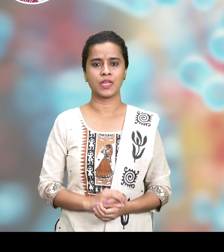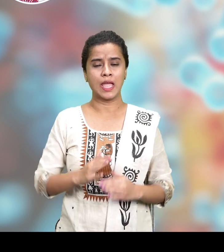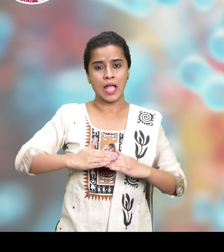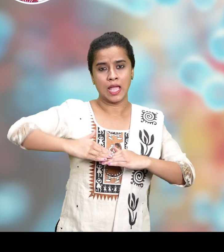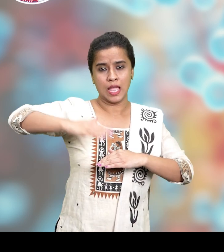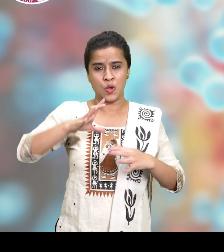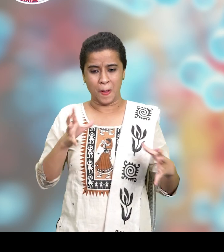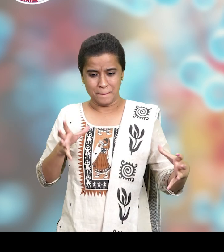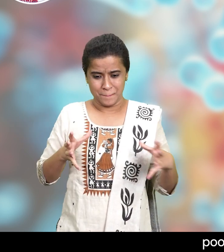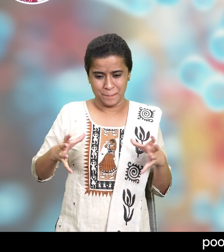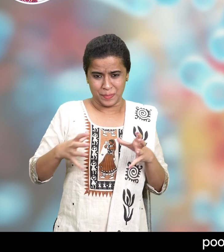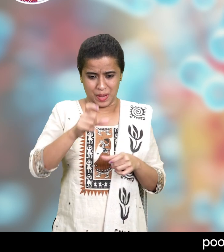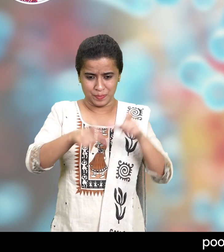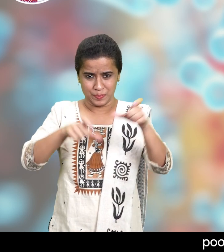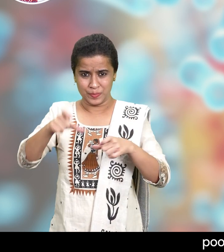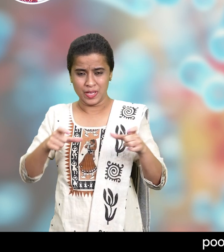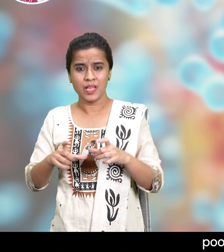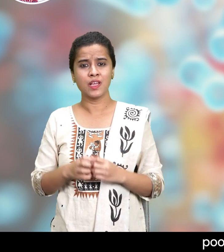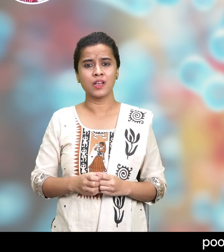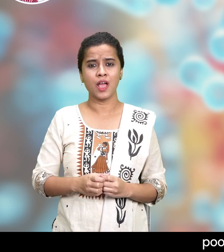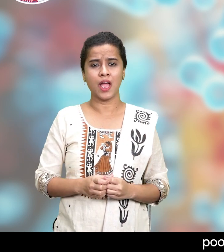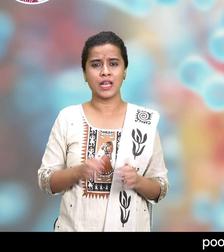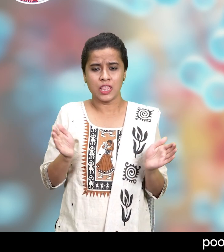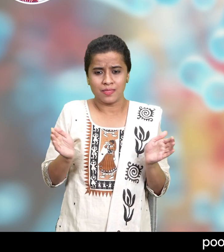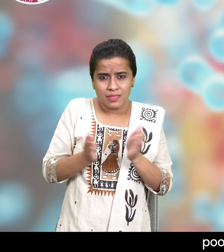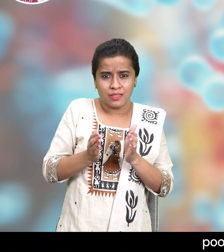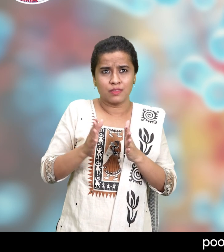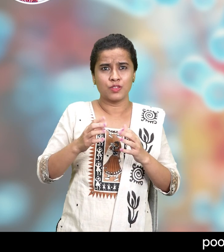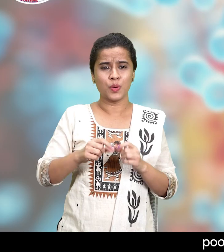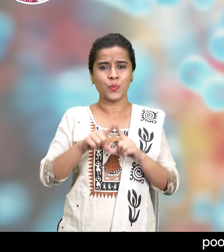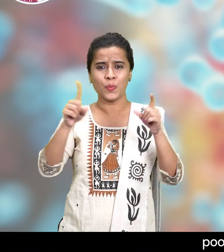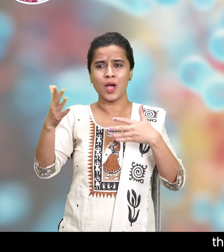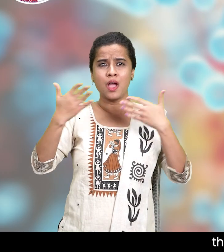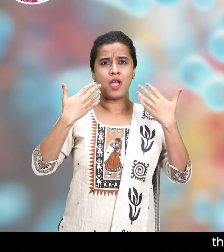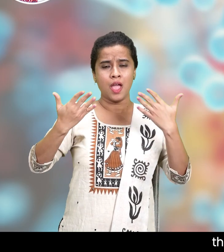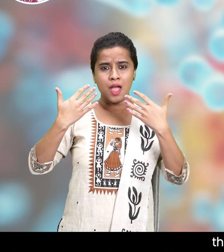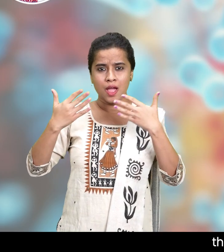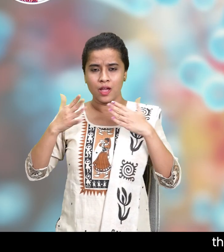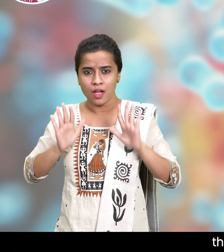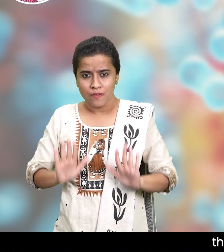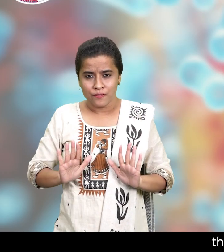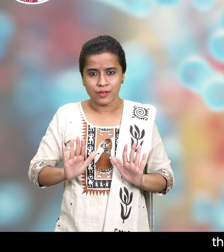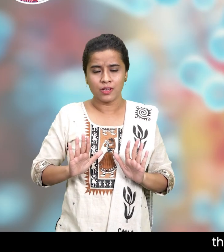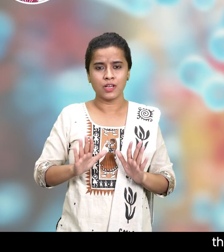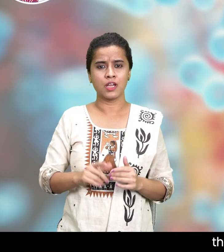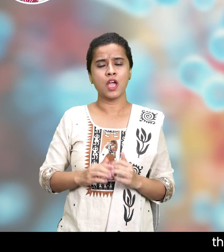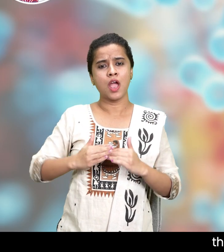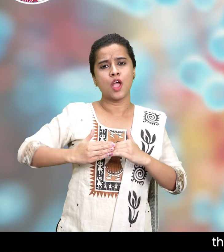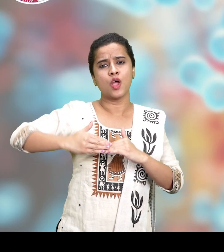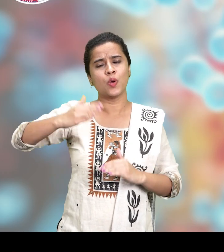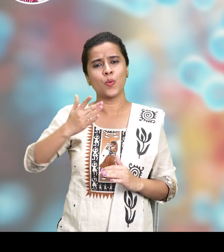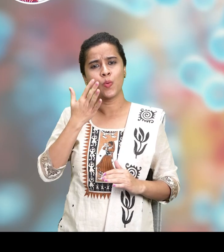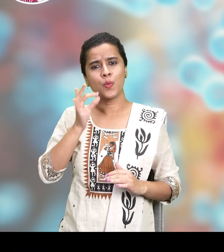Overcrowded and poorly ventilated housing is therefore a major